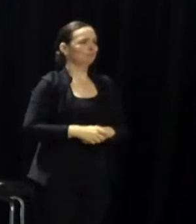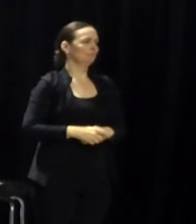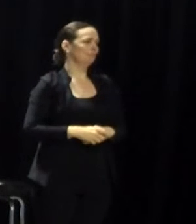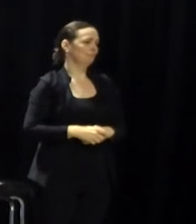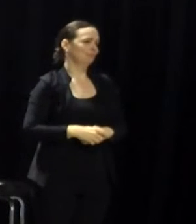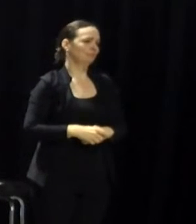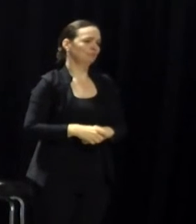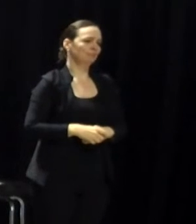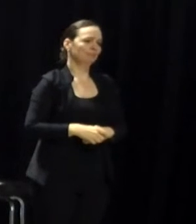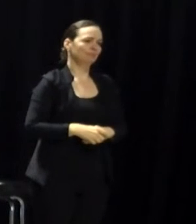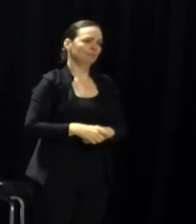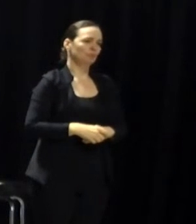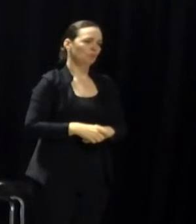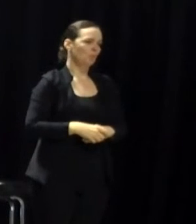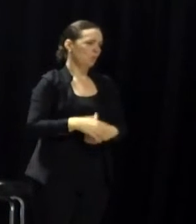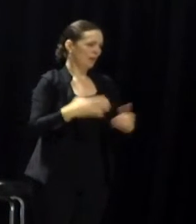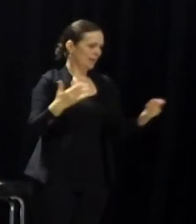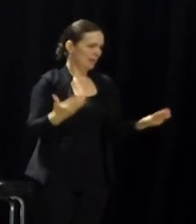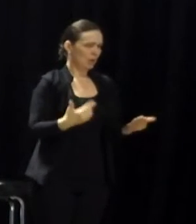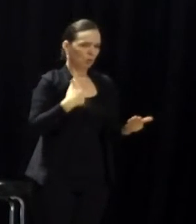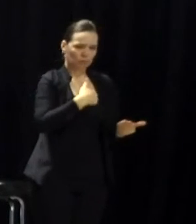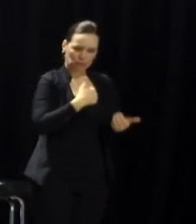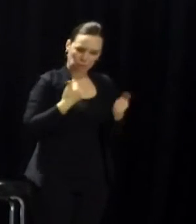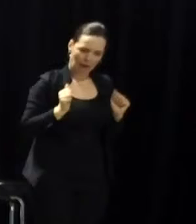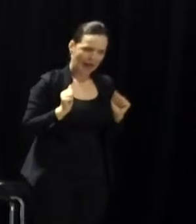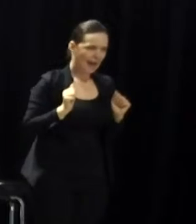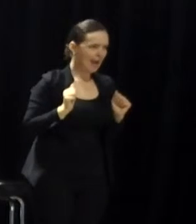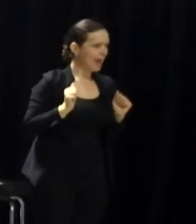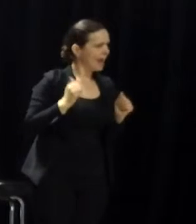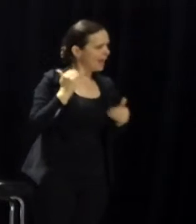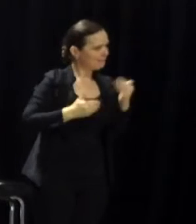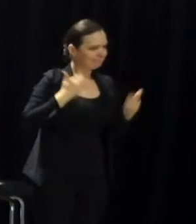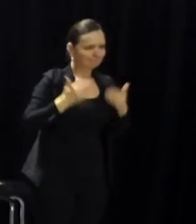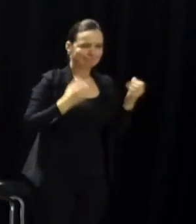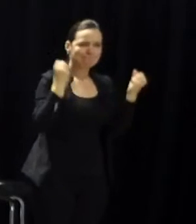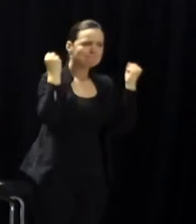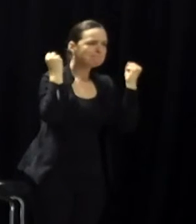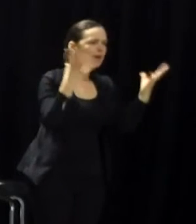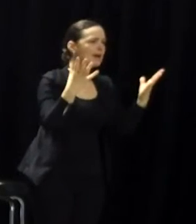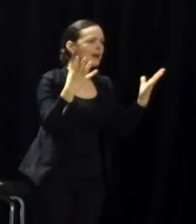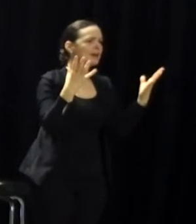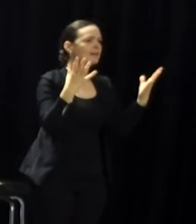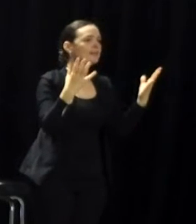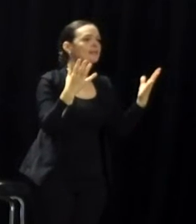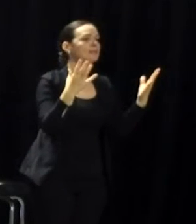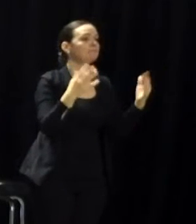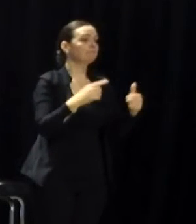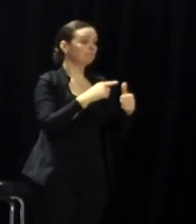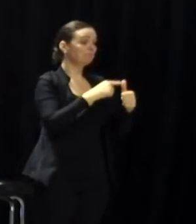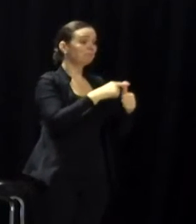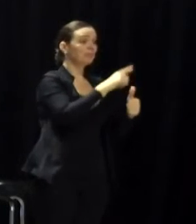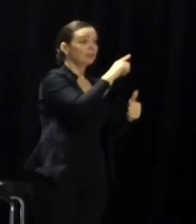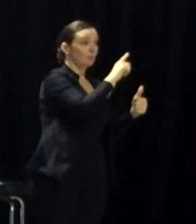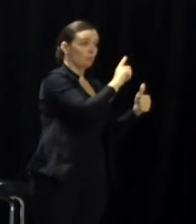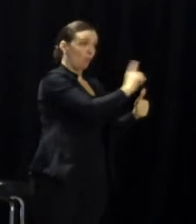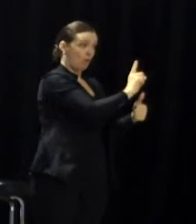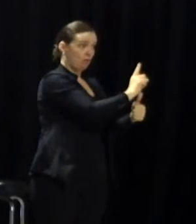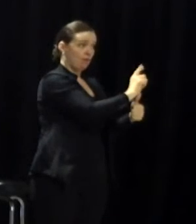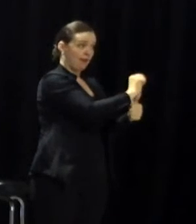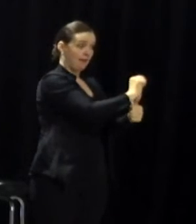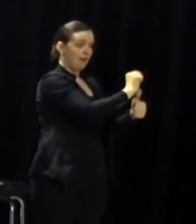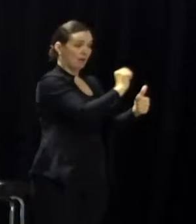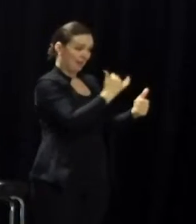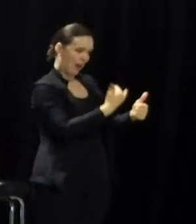vaccinate as many people as we can in 1A. Once we get through 1A, we get on to 1B. So, but we think that